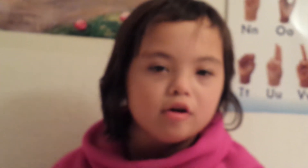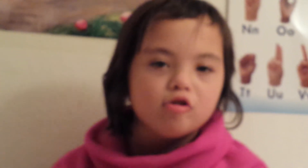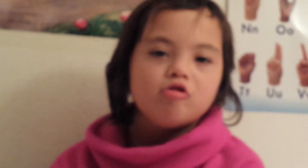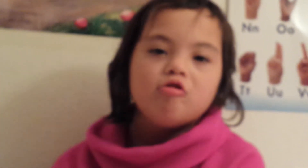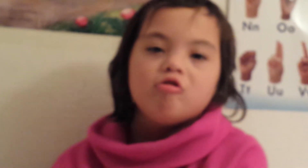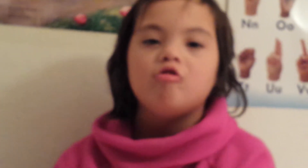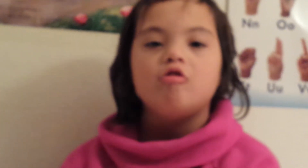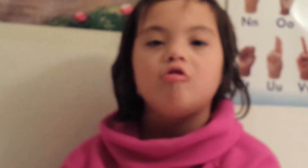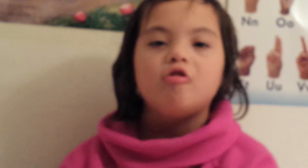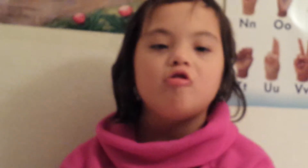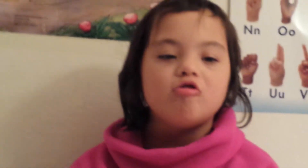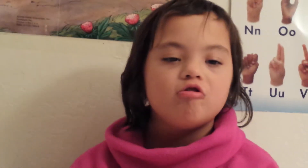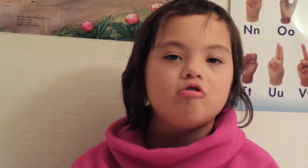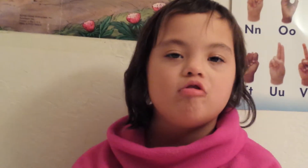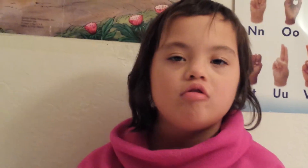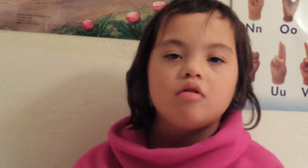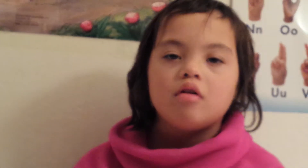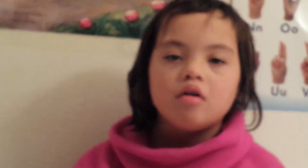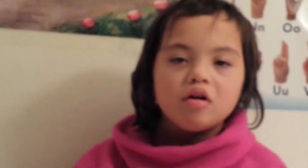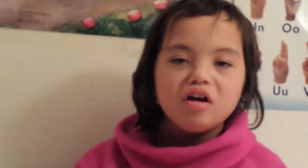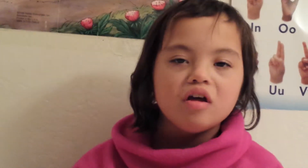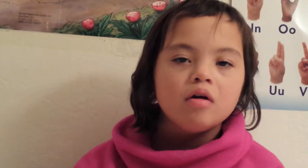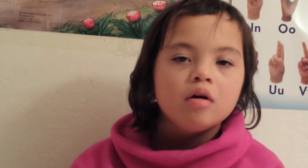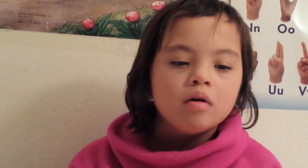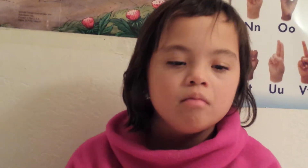Tinkerbell. You saw Tinkerbell?